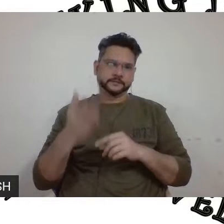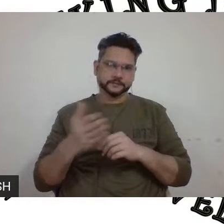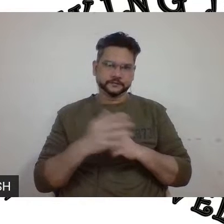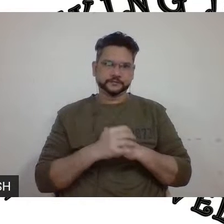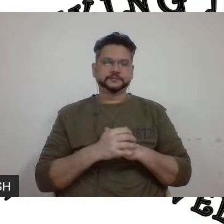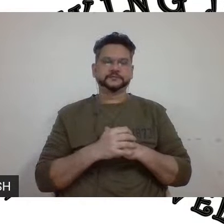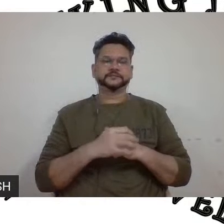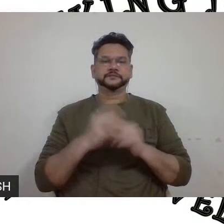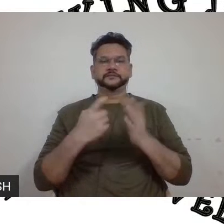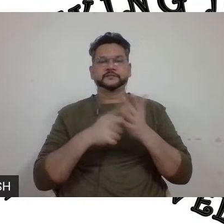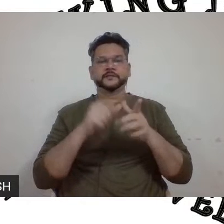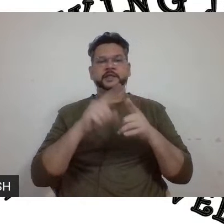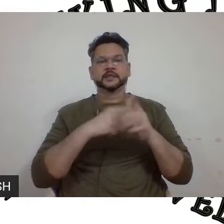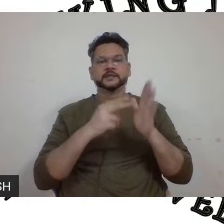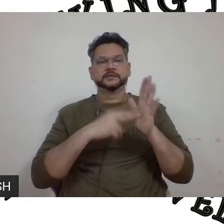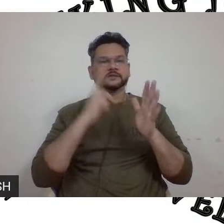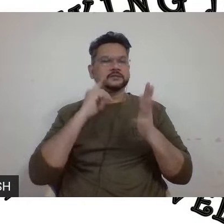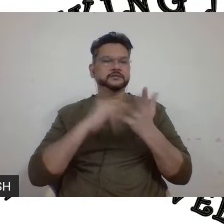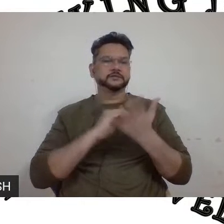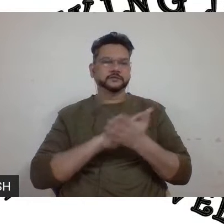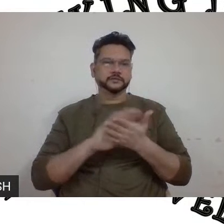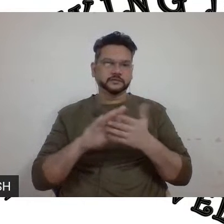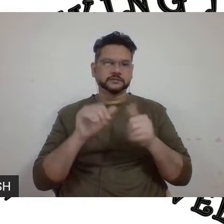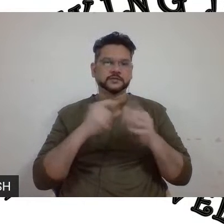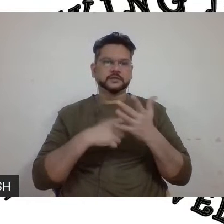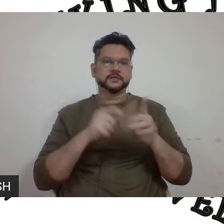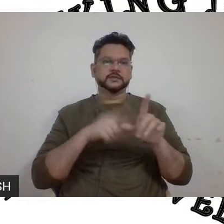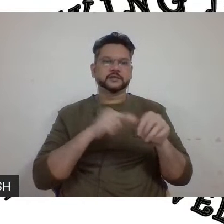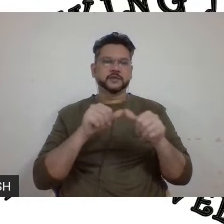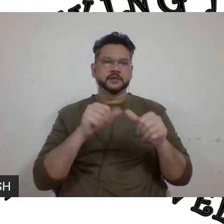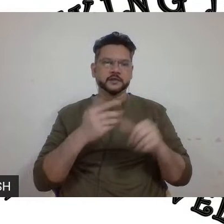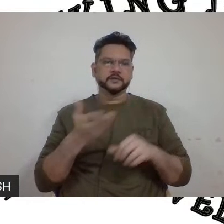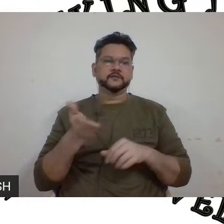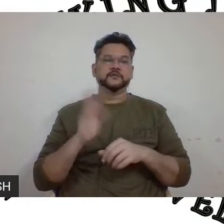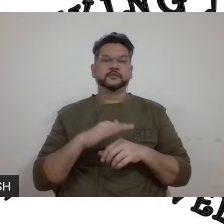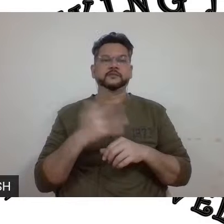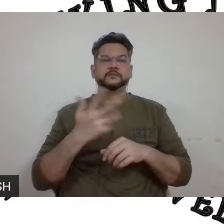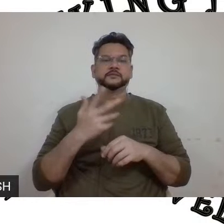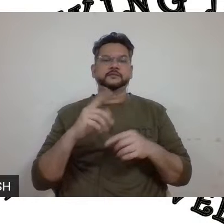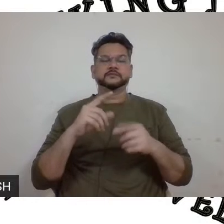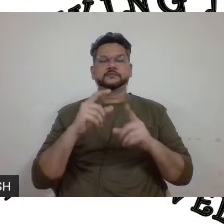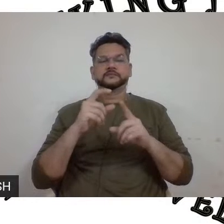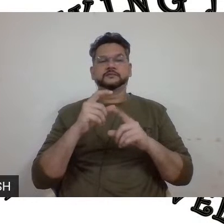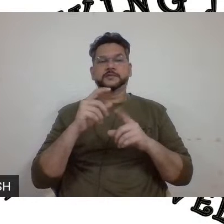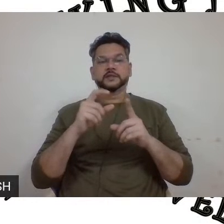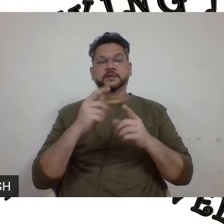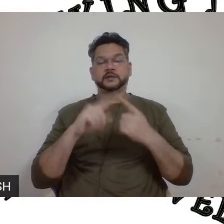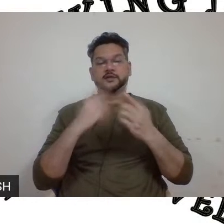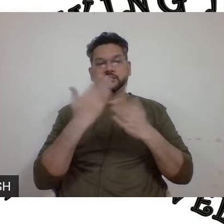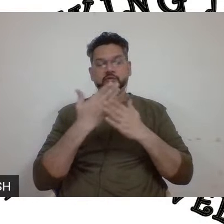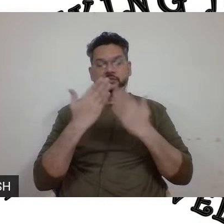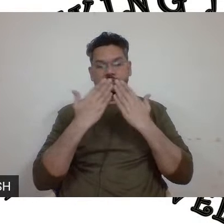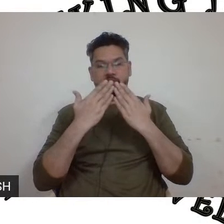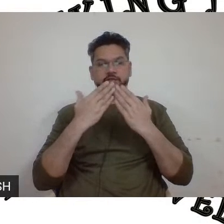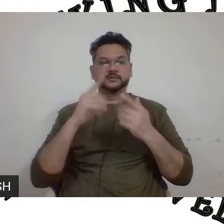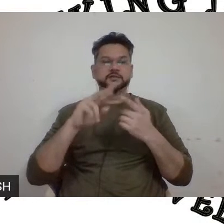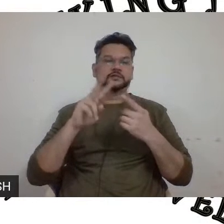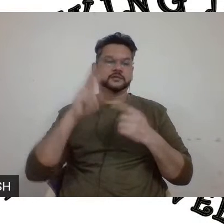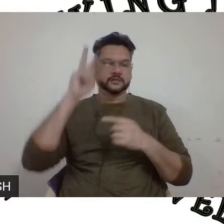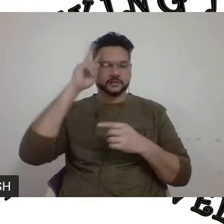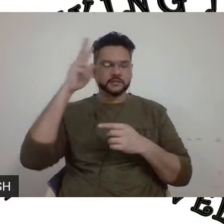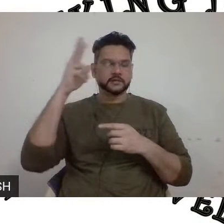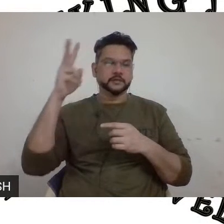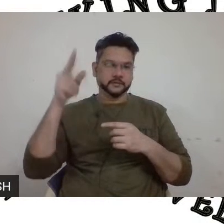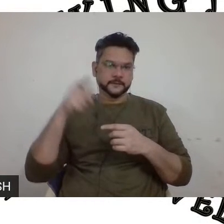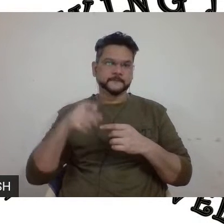Rajneesh Kumar Arya, TGT SET, Director of Education, GNCT Delhi, Founder